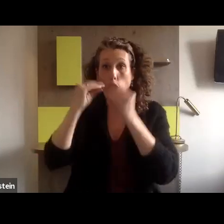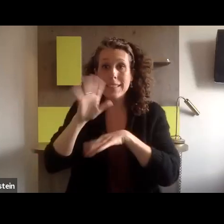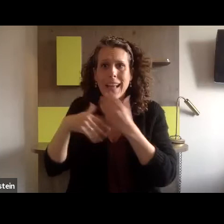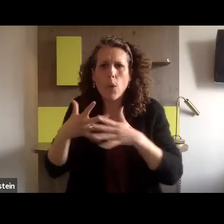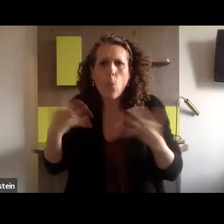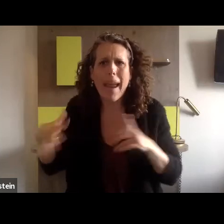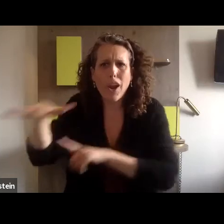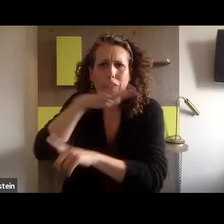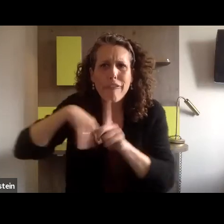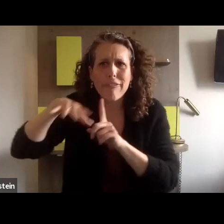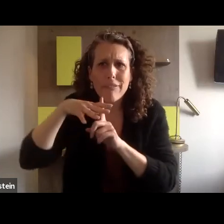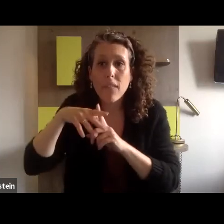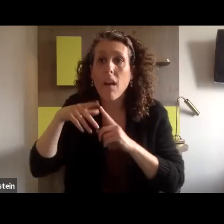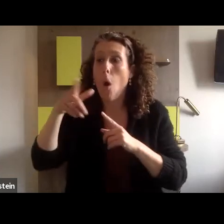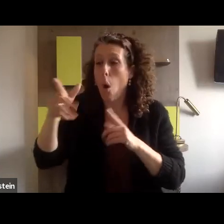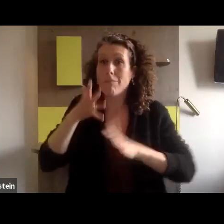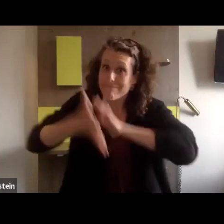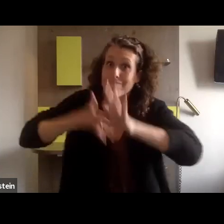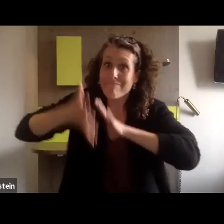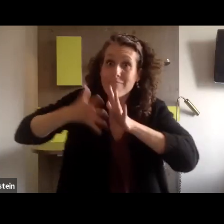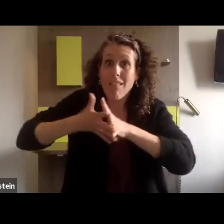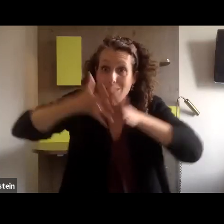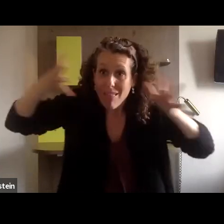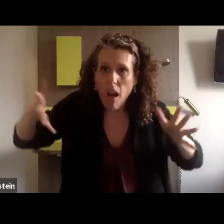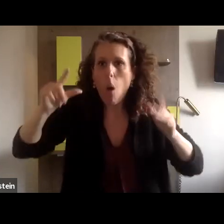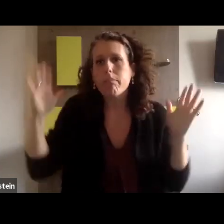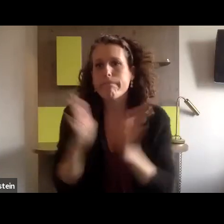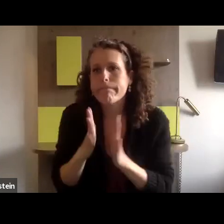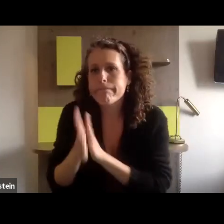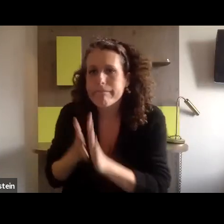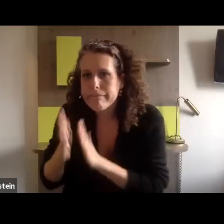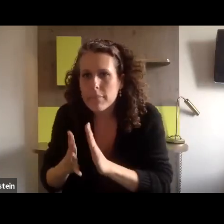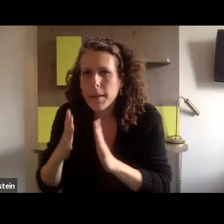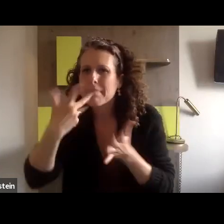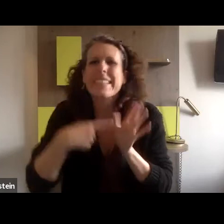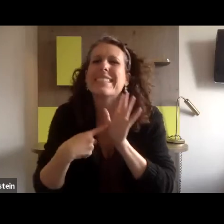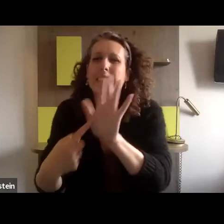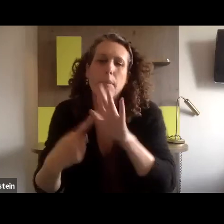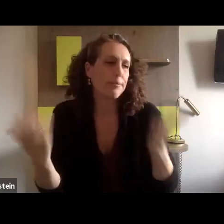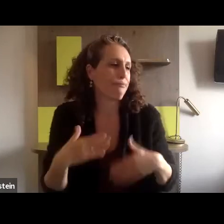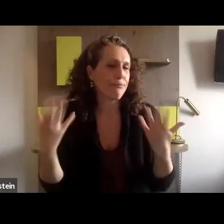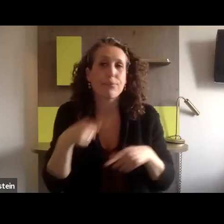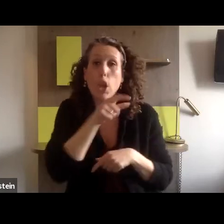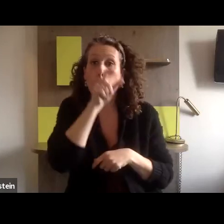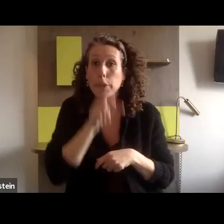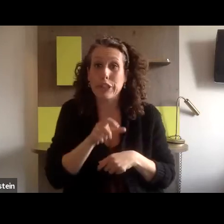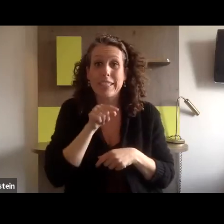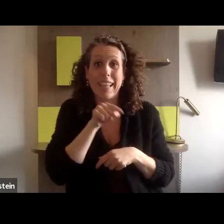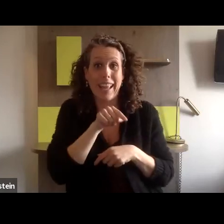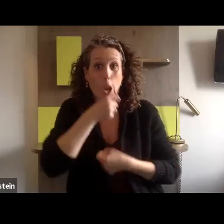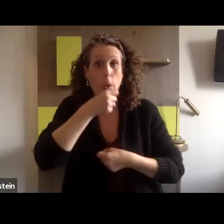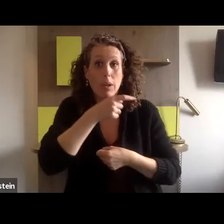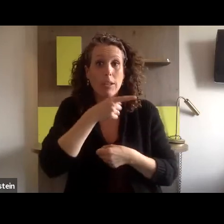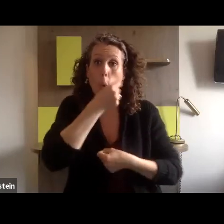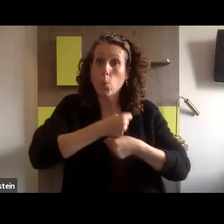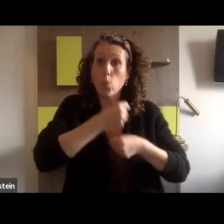language or are using a sign language. Meaning, for example, someone who works at the Swiss Deaf Federation will have a